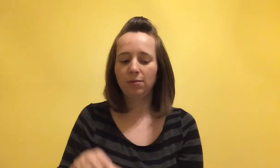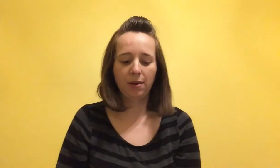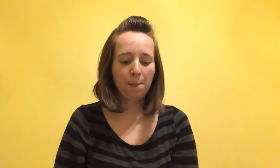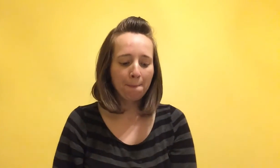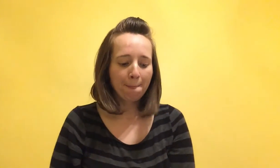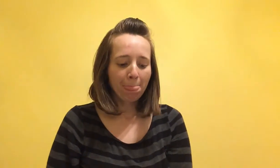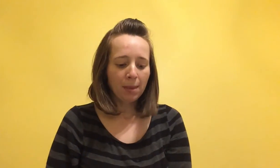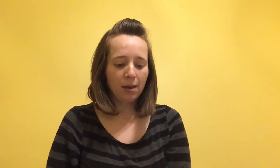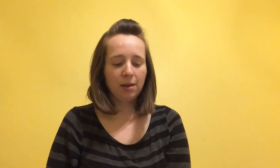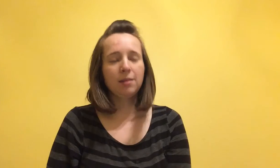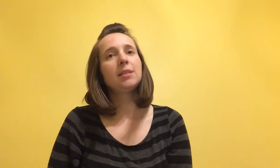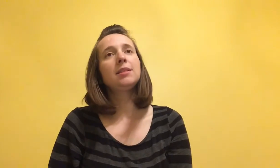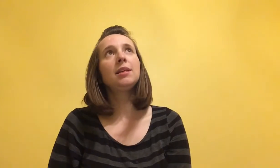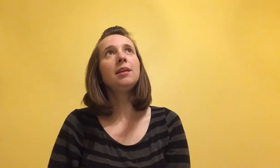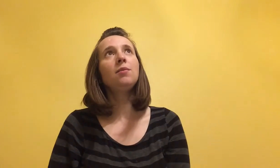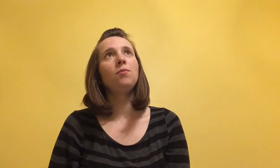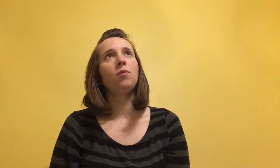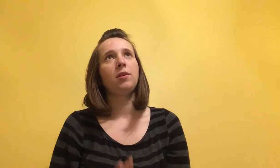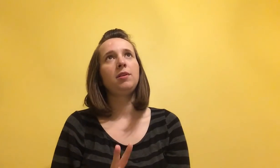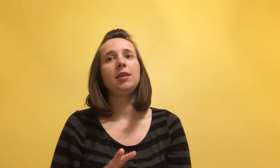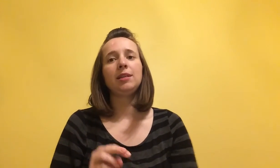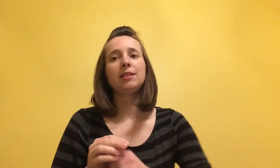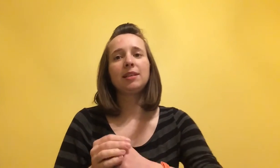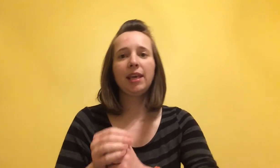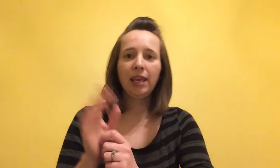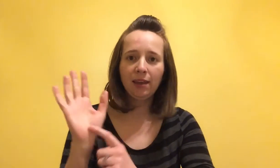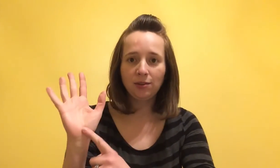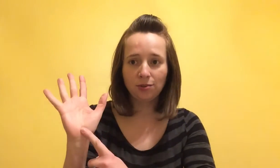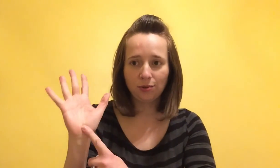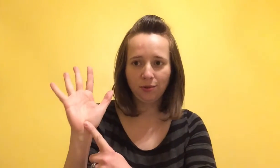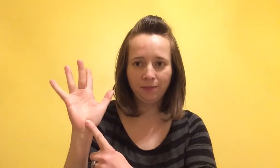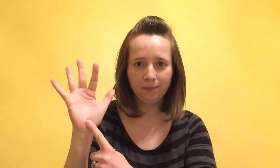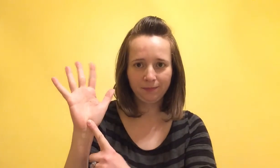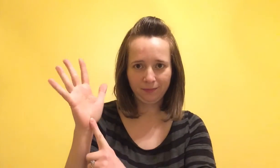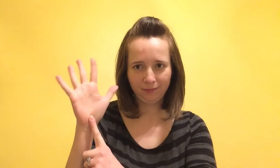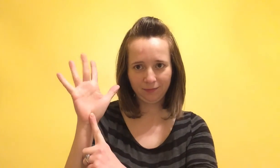Okay. The second one is candle.